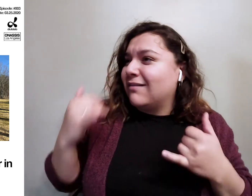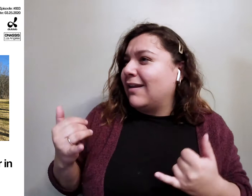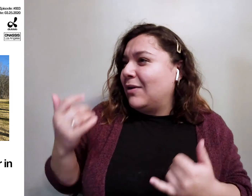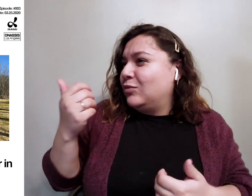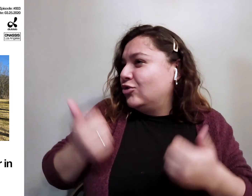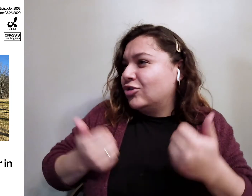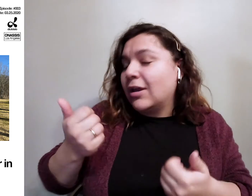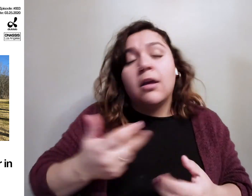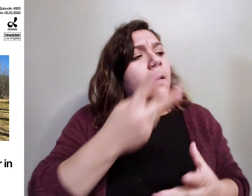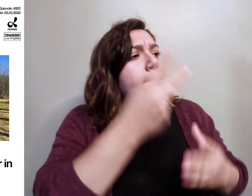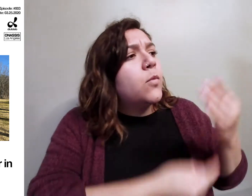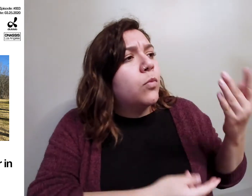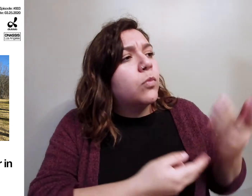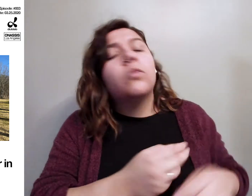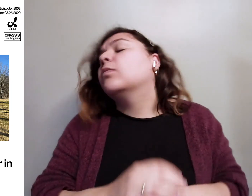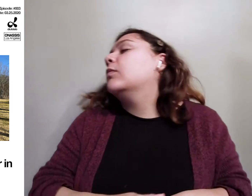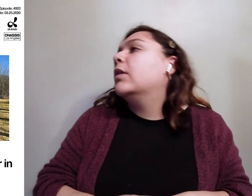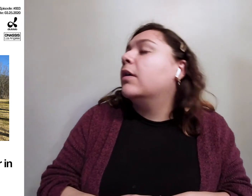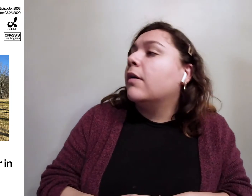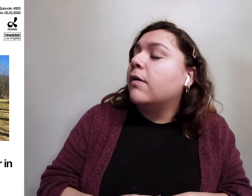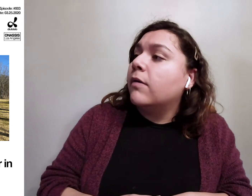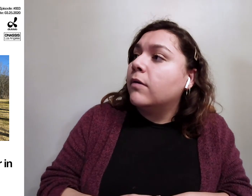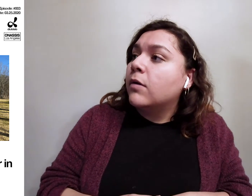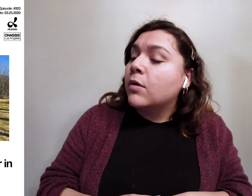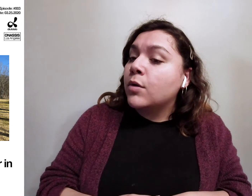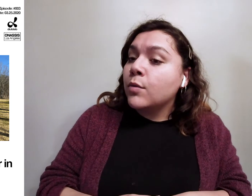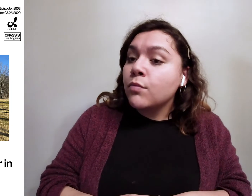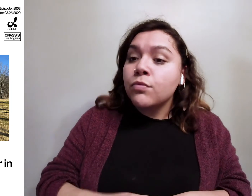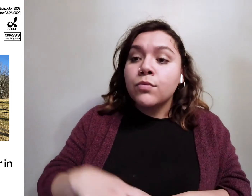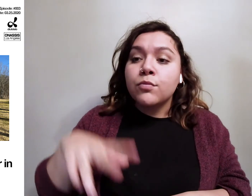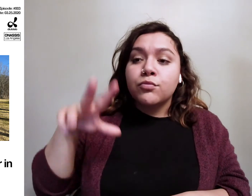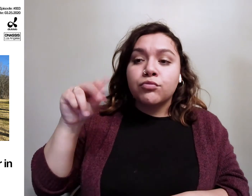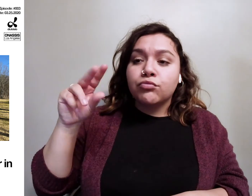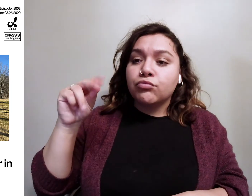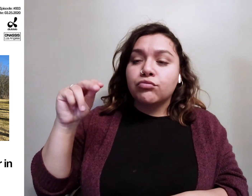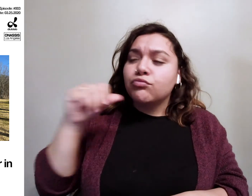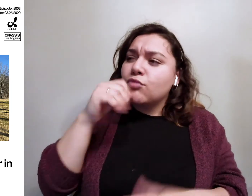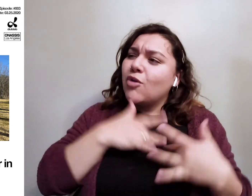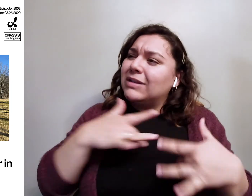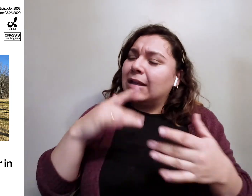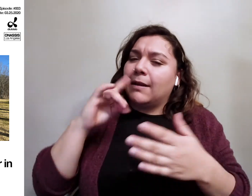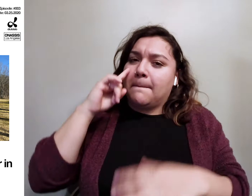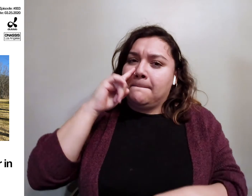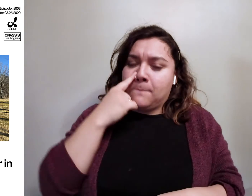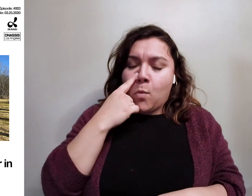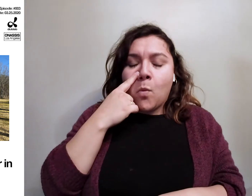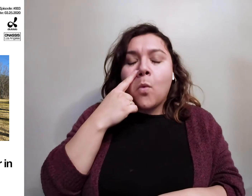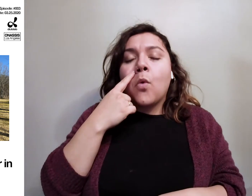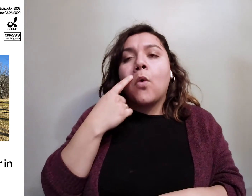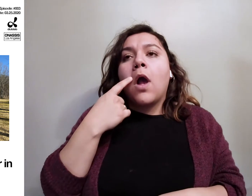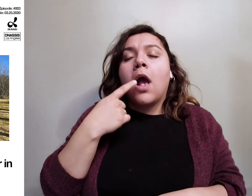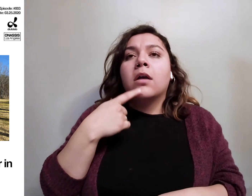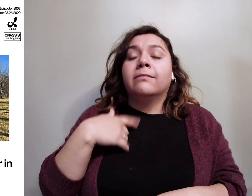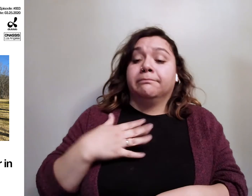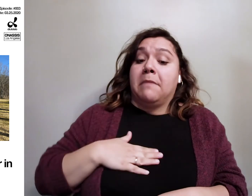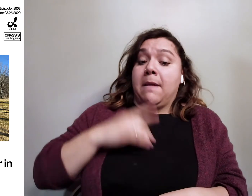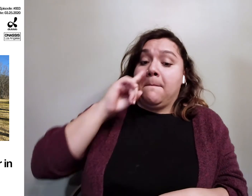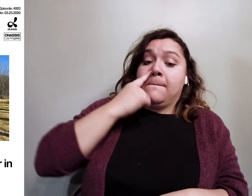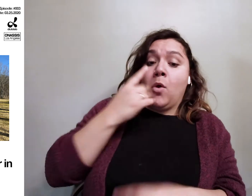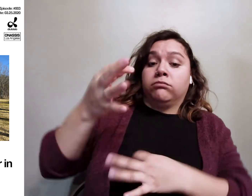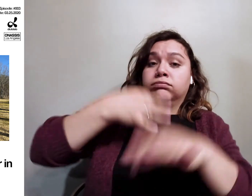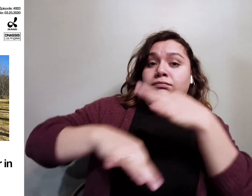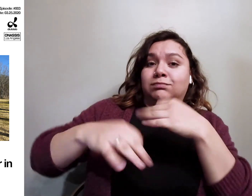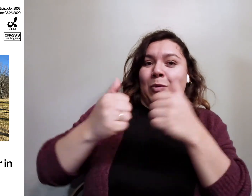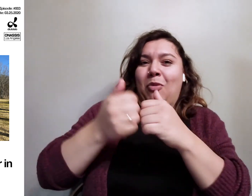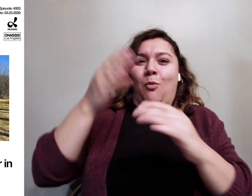really, obviously. But now it's not about boredom. It's about quietly being distraught. And then